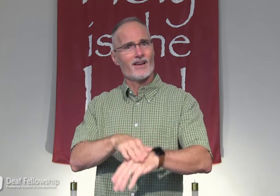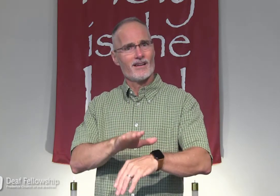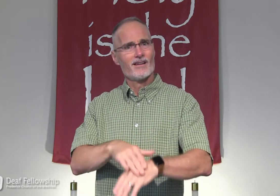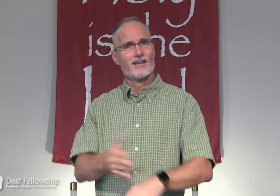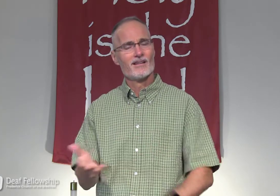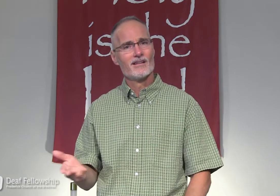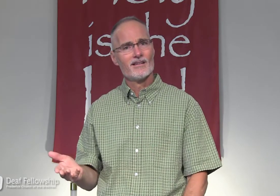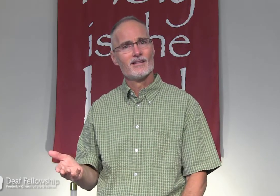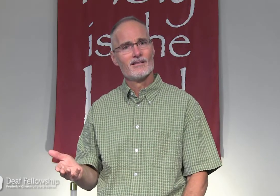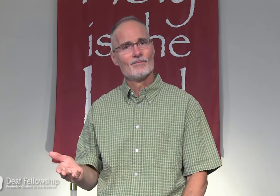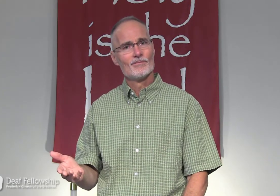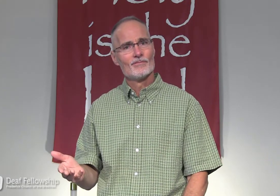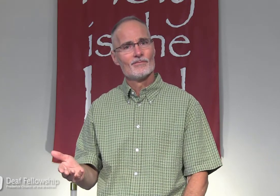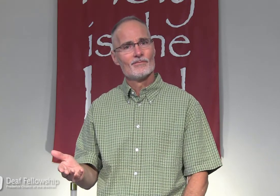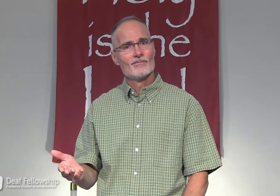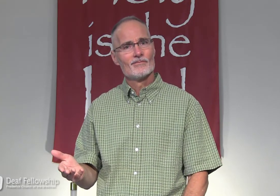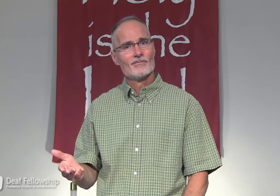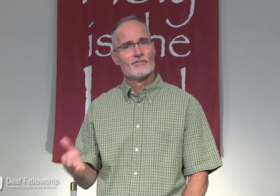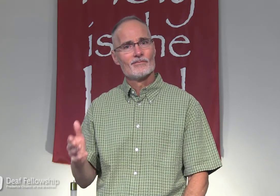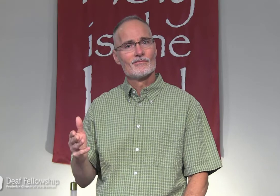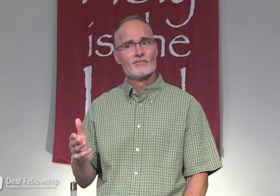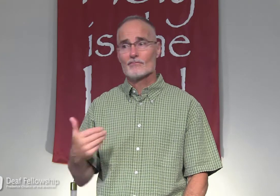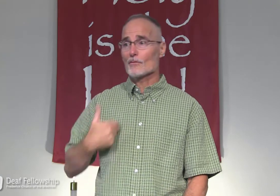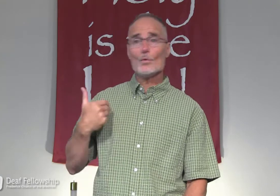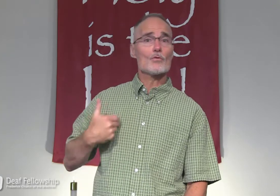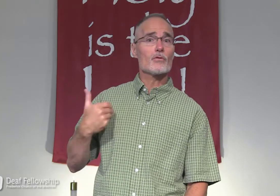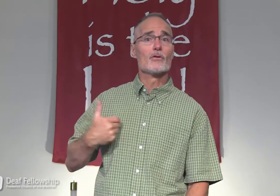street, we warn them to get out, right?